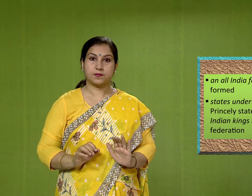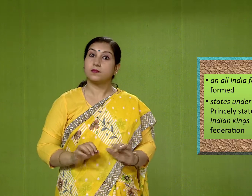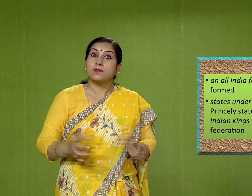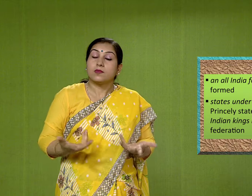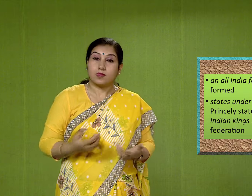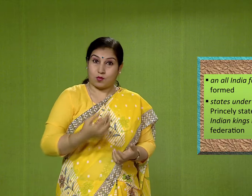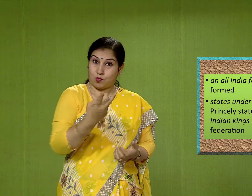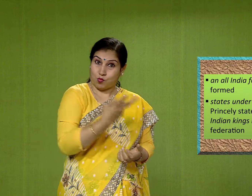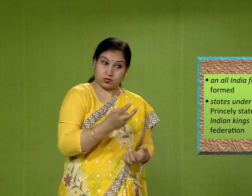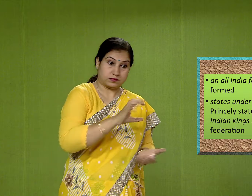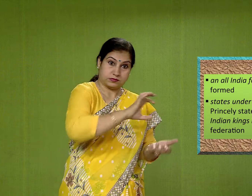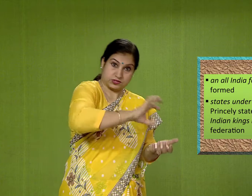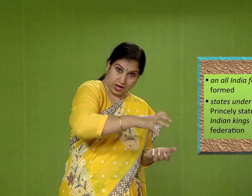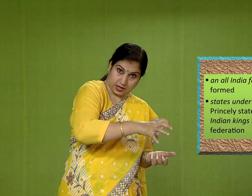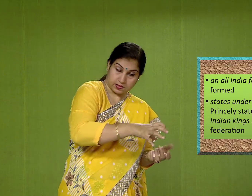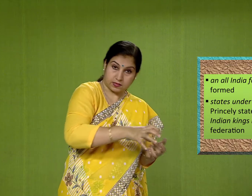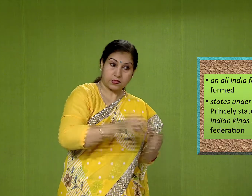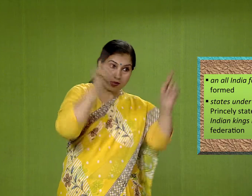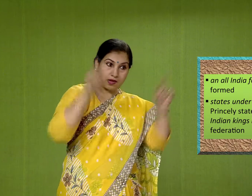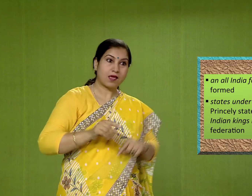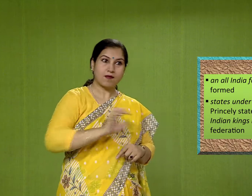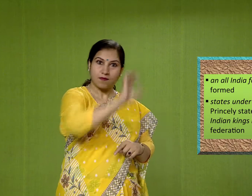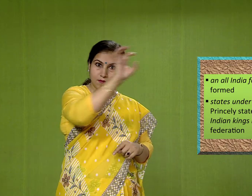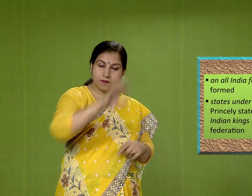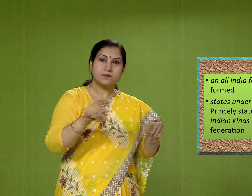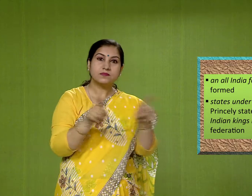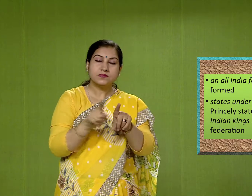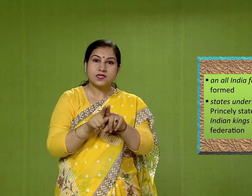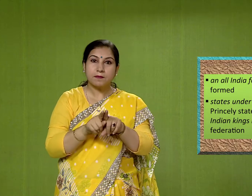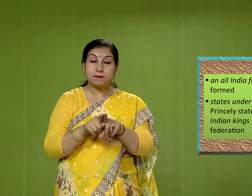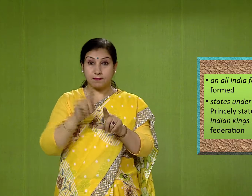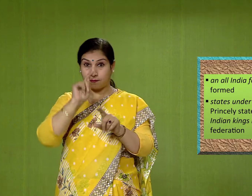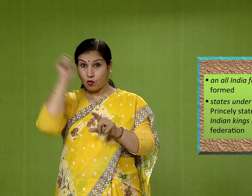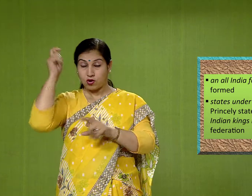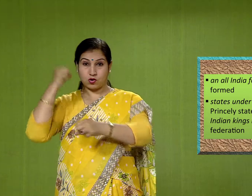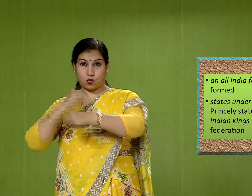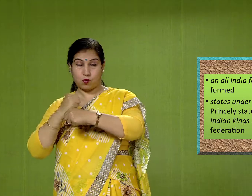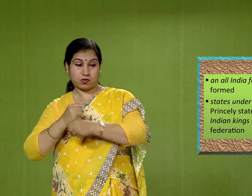Both states under British rule and princely states